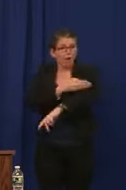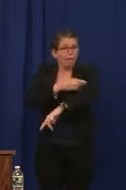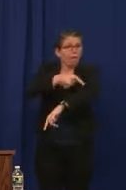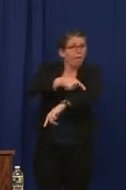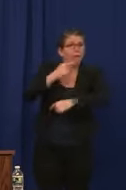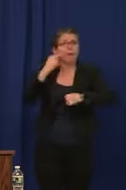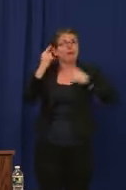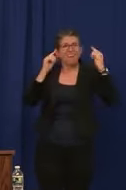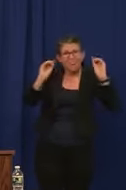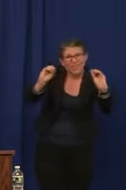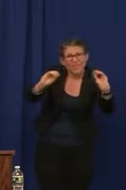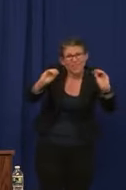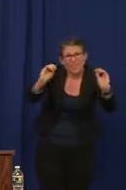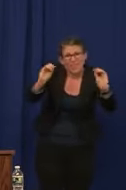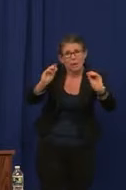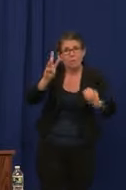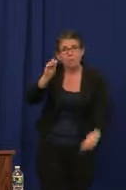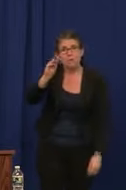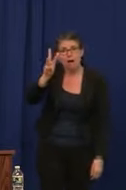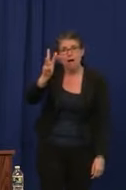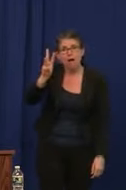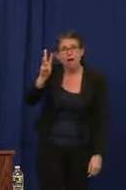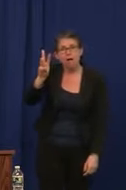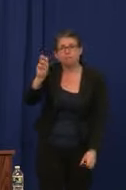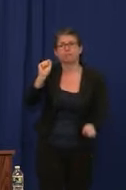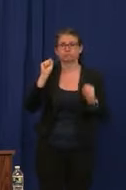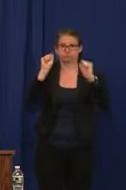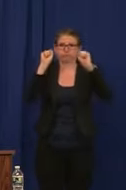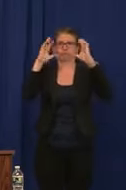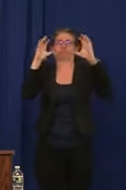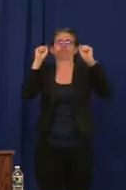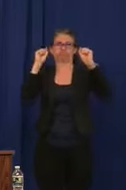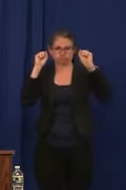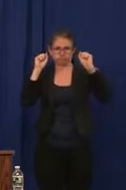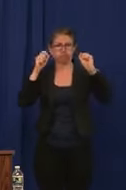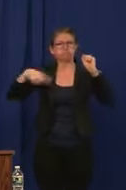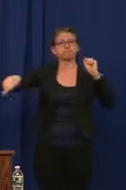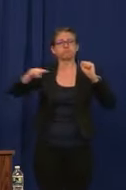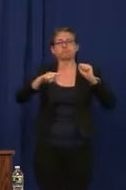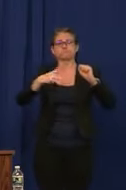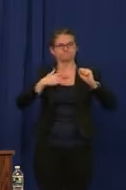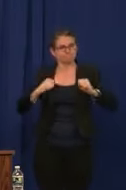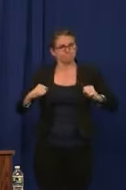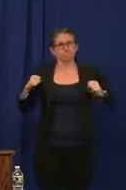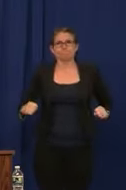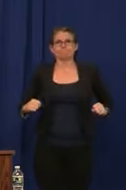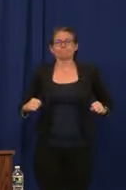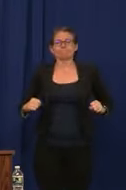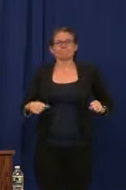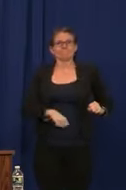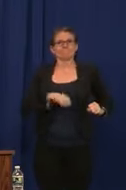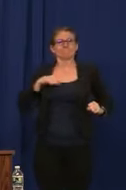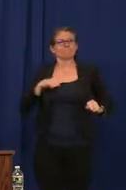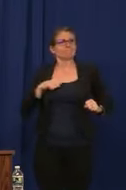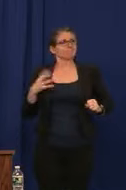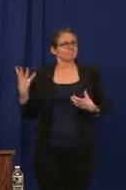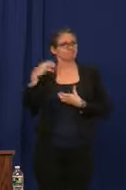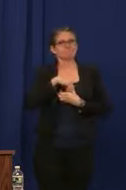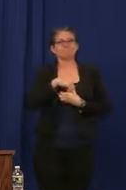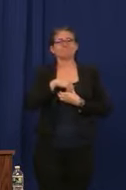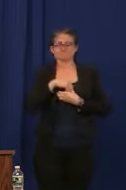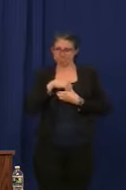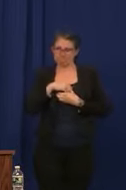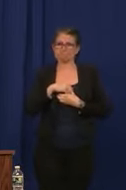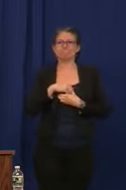defined us as Maine people throughout our history. and the things that have sustained us through our most